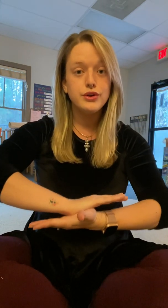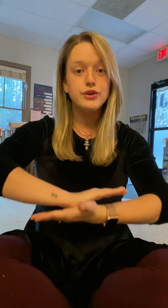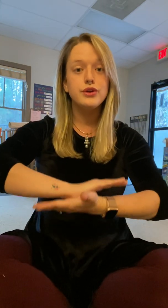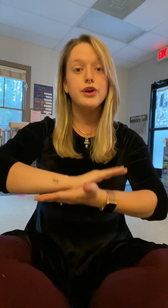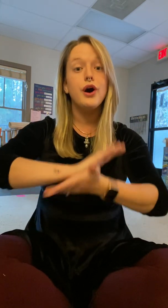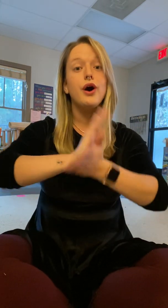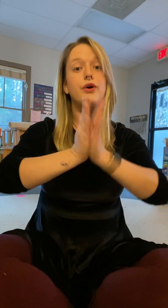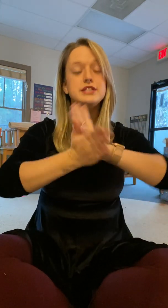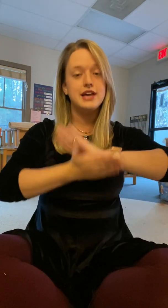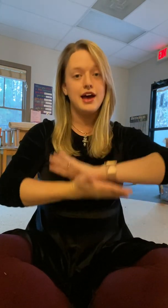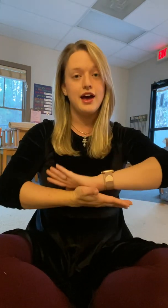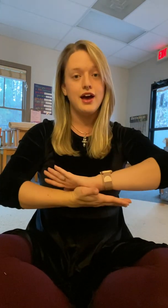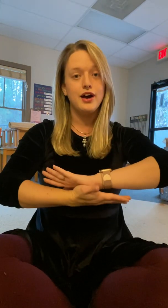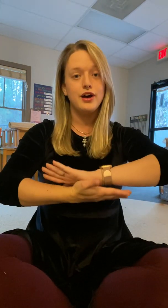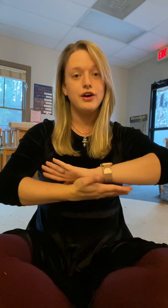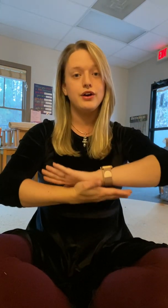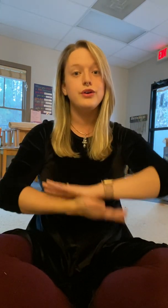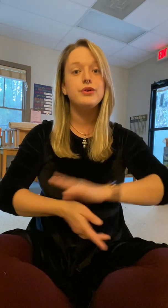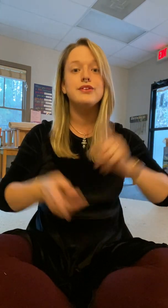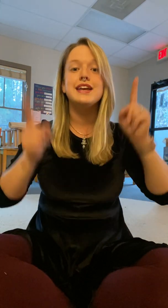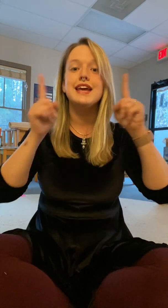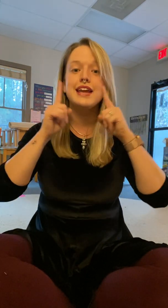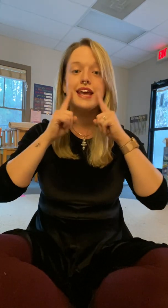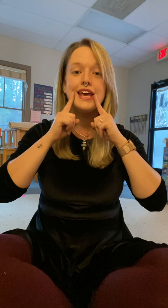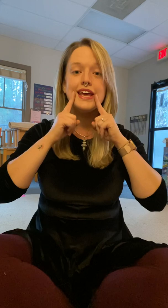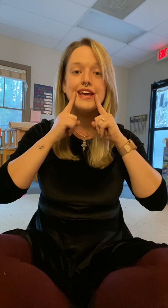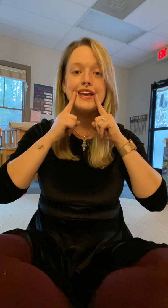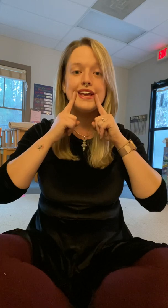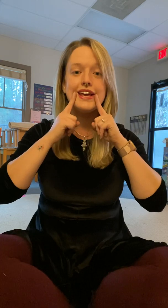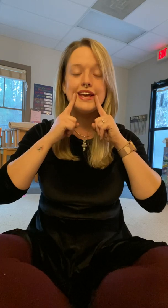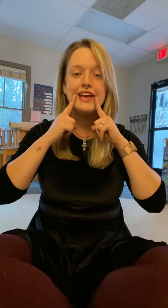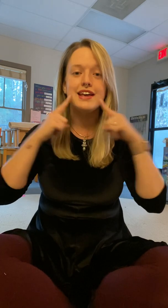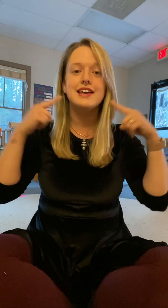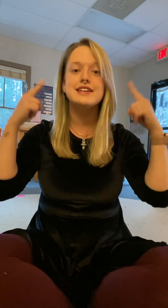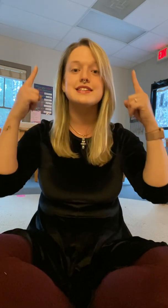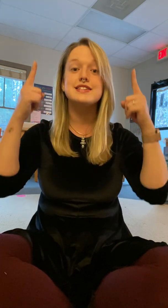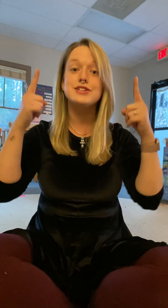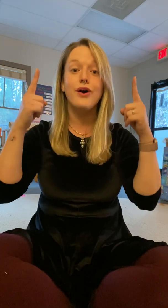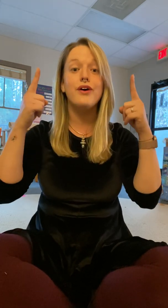You'll go down in history."